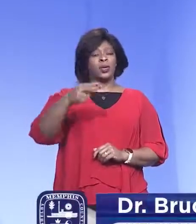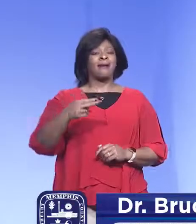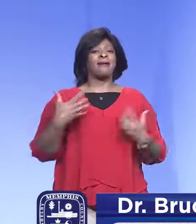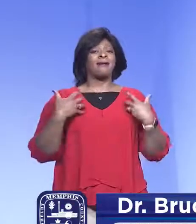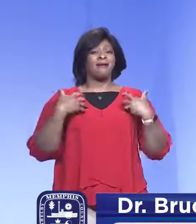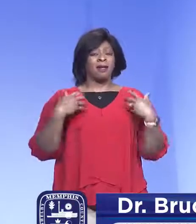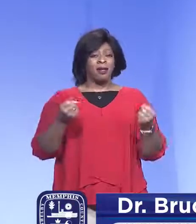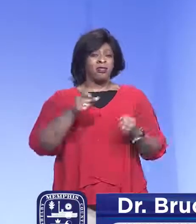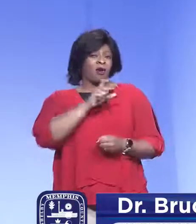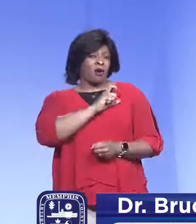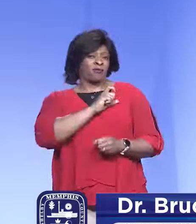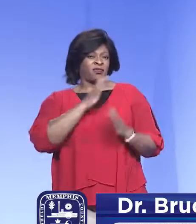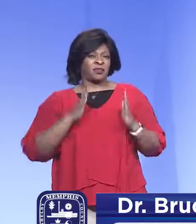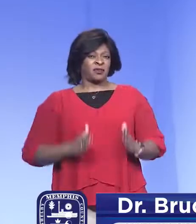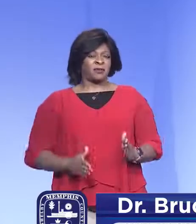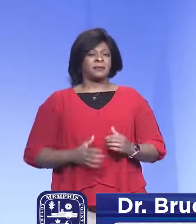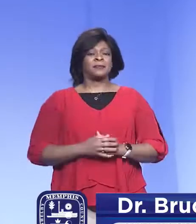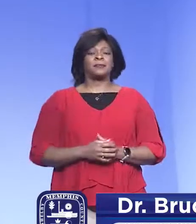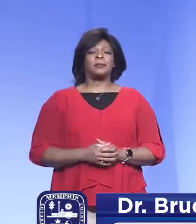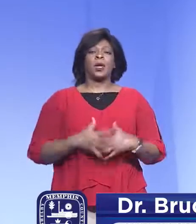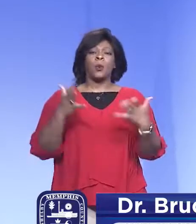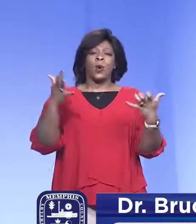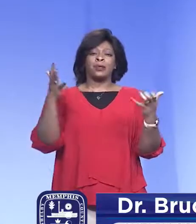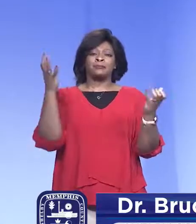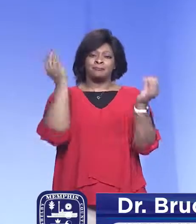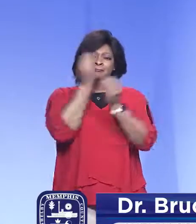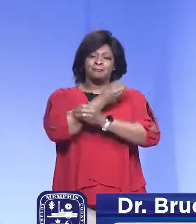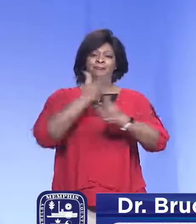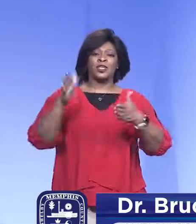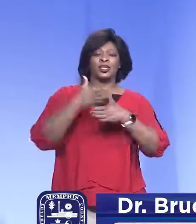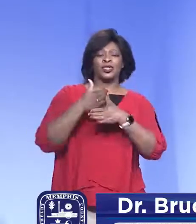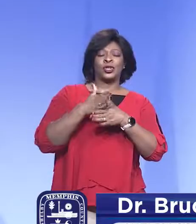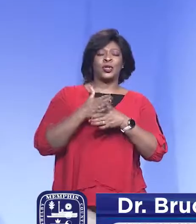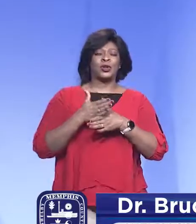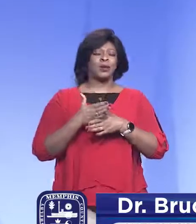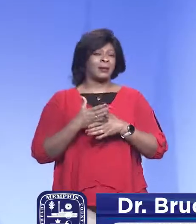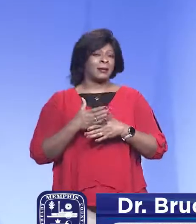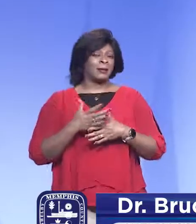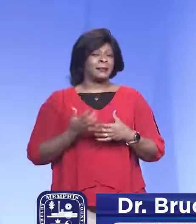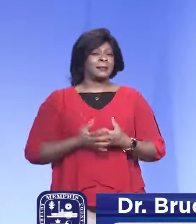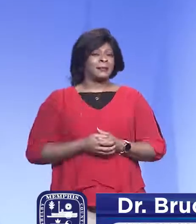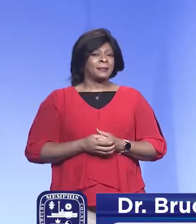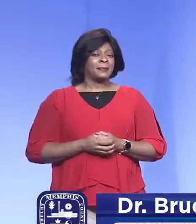officer. I just want to share a little information with you.